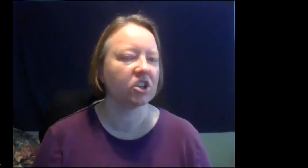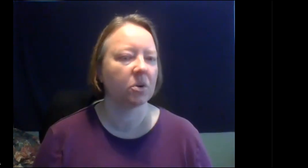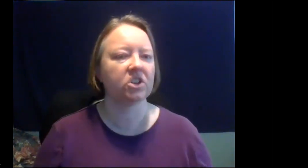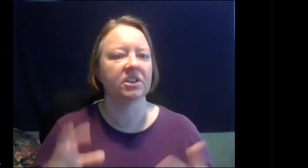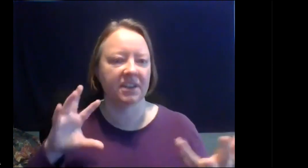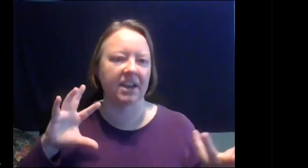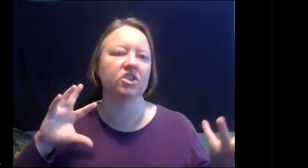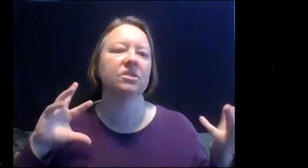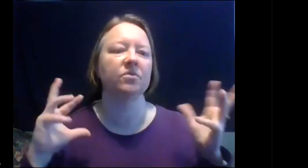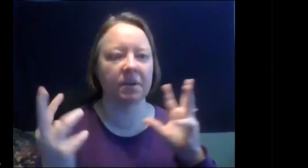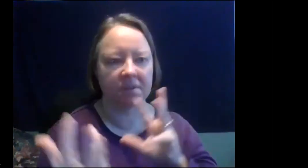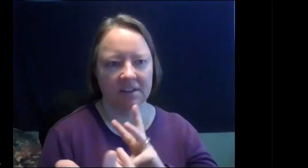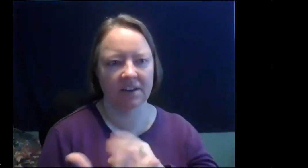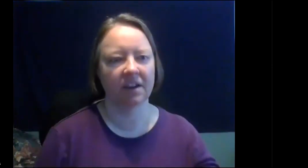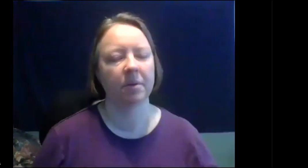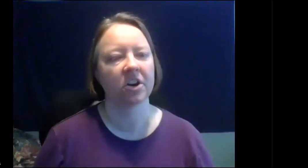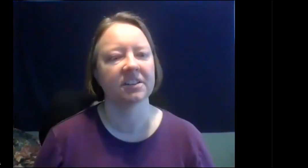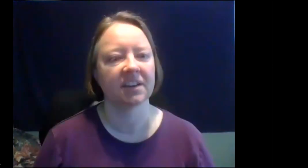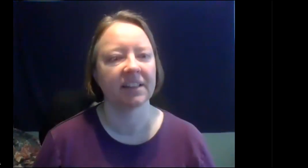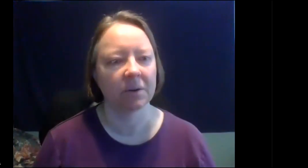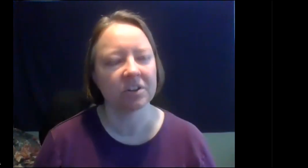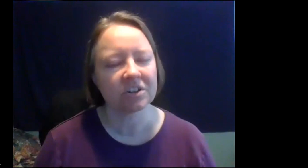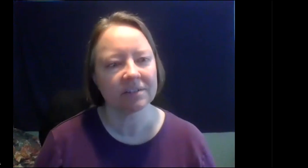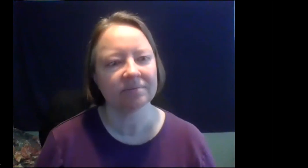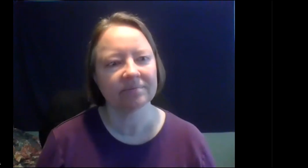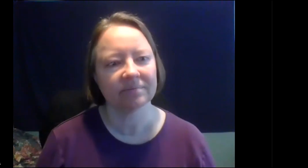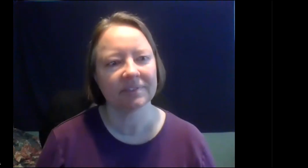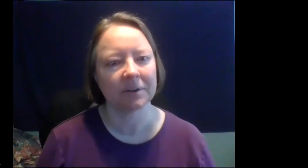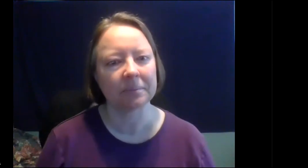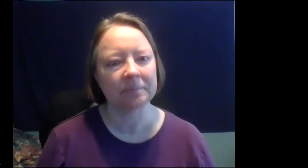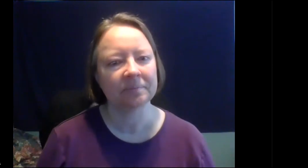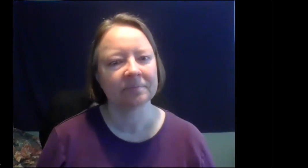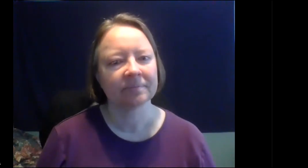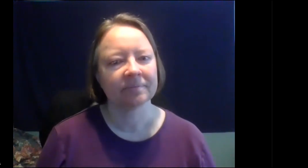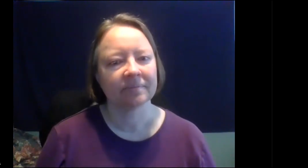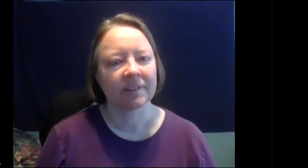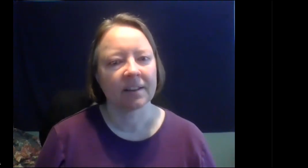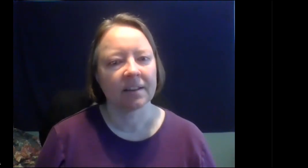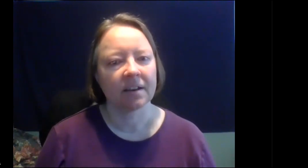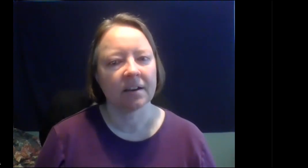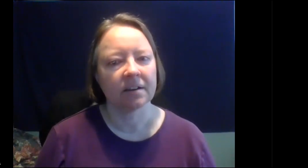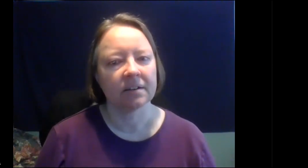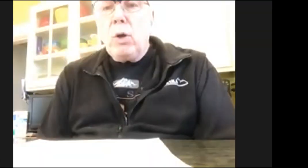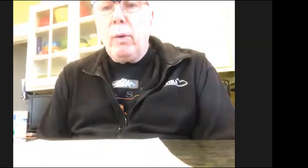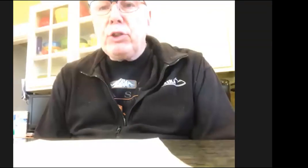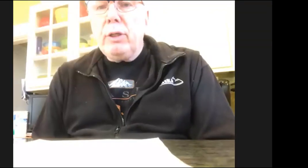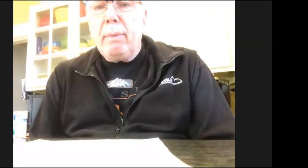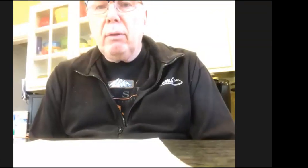essentially what she is saying, just flipped in American Sign Language. So I have a question about